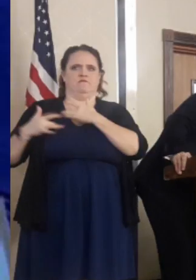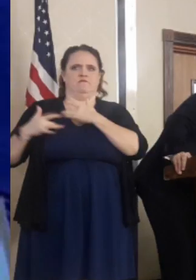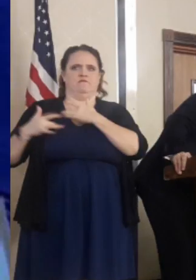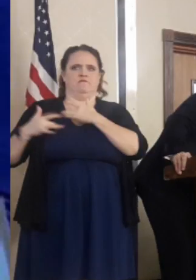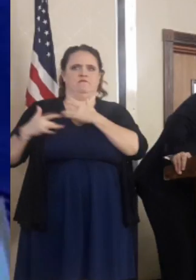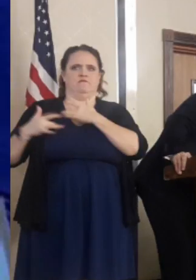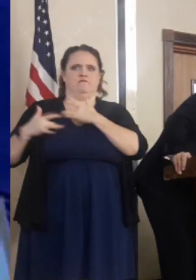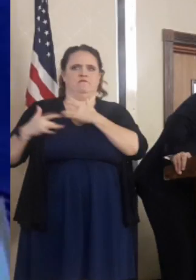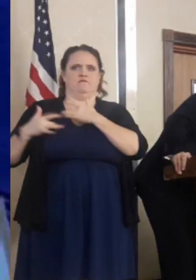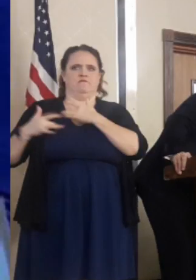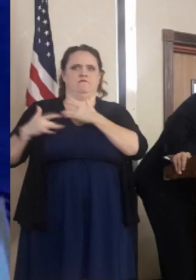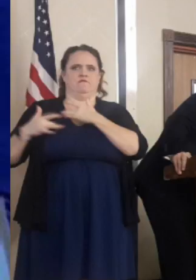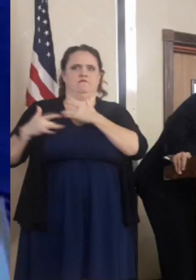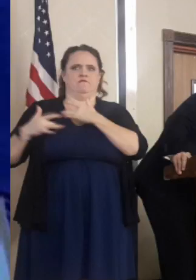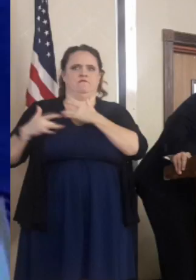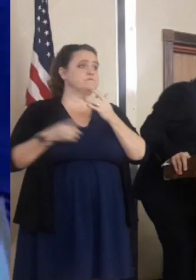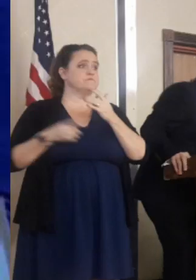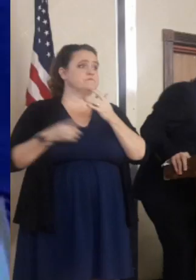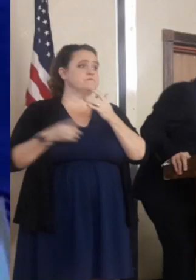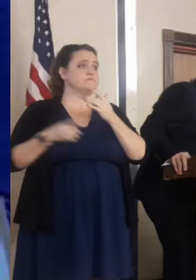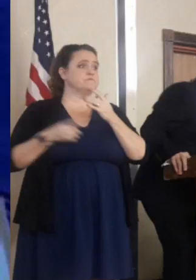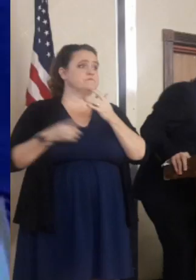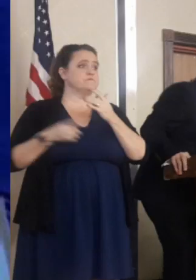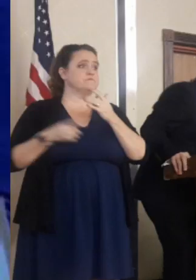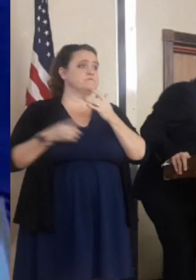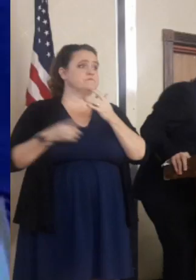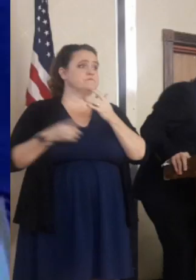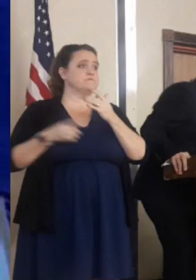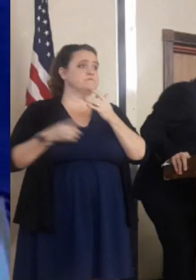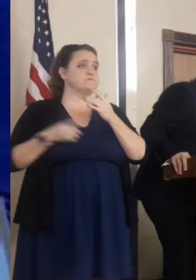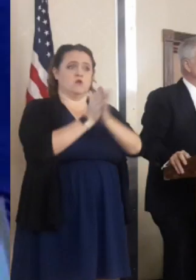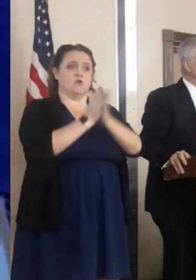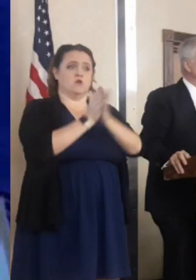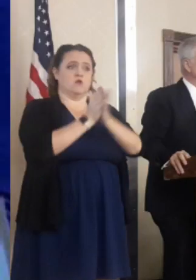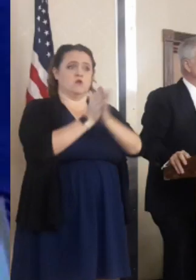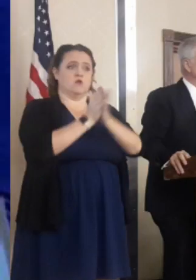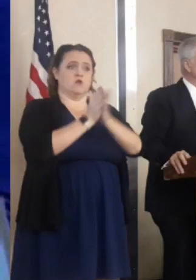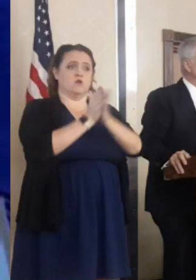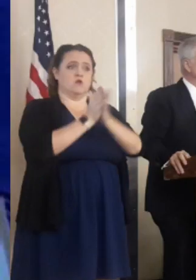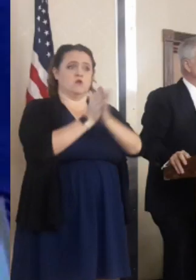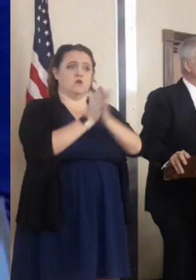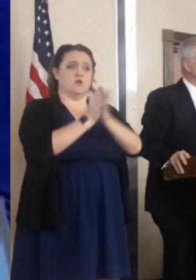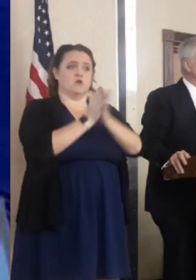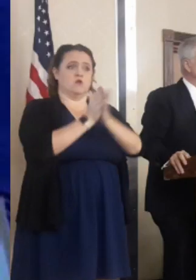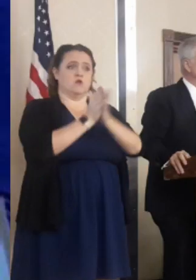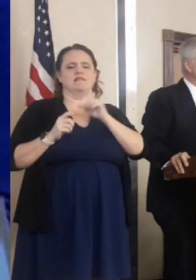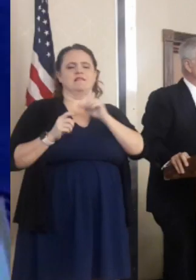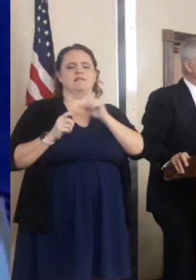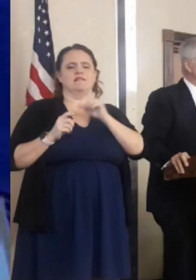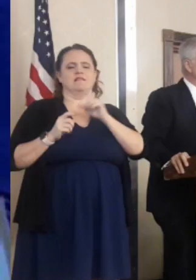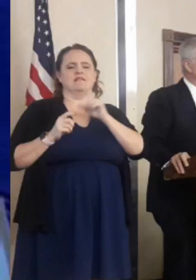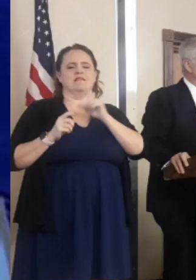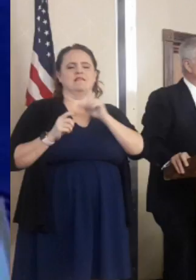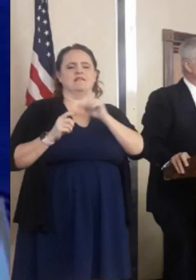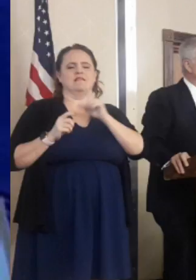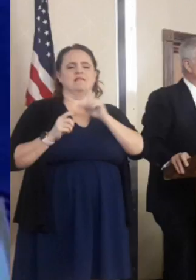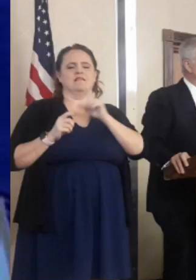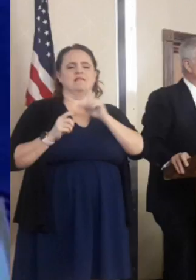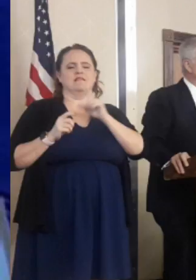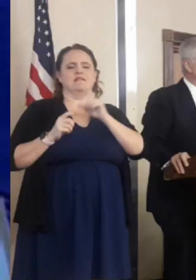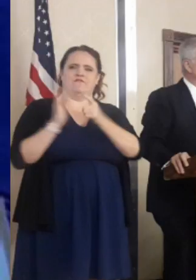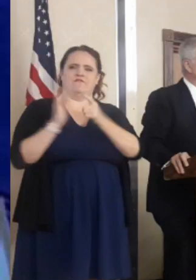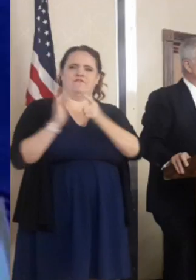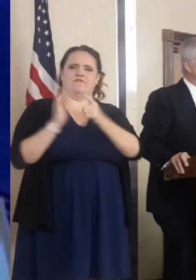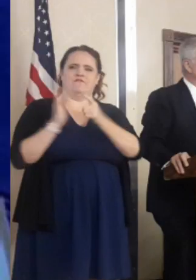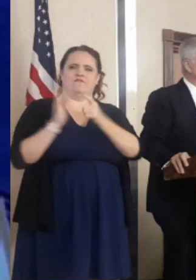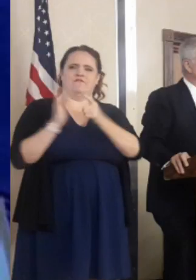the Legislative Affairs, was not my top choice. So it was just a simple lift and shift. We're all on the